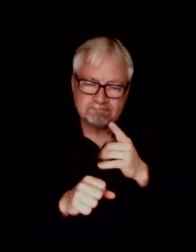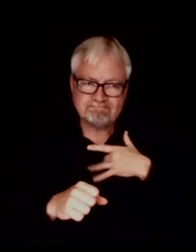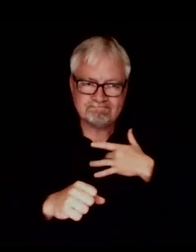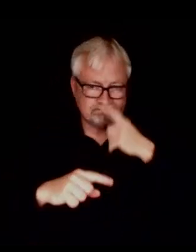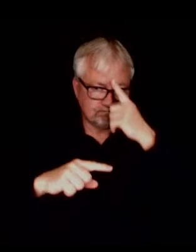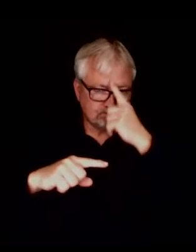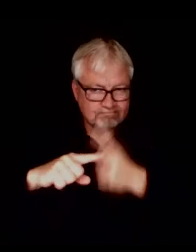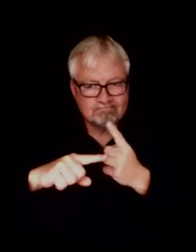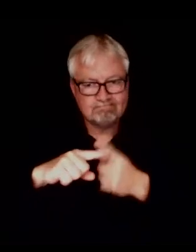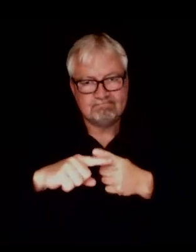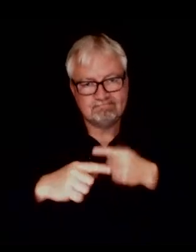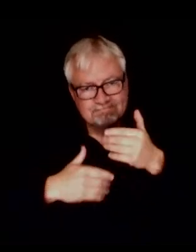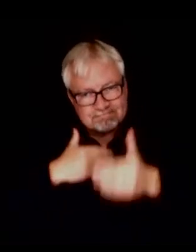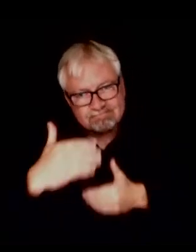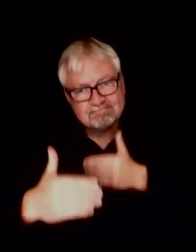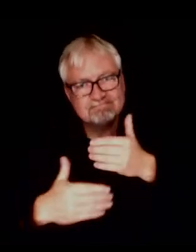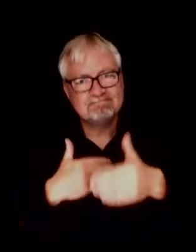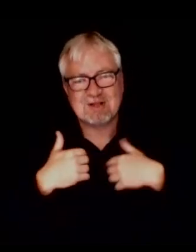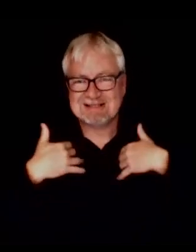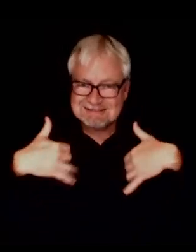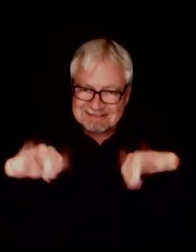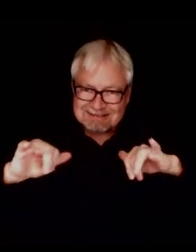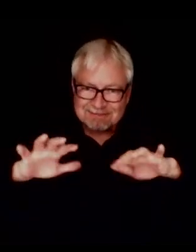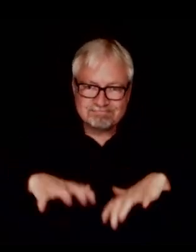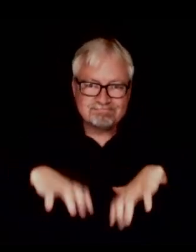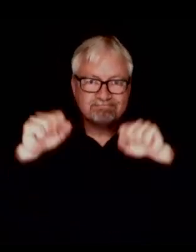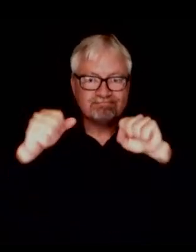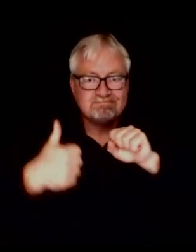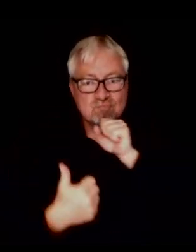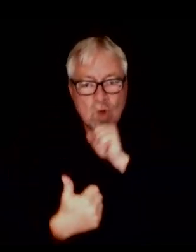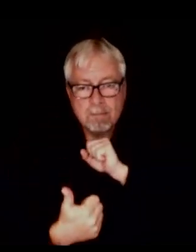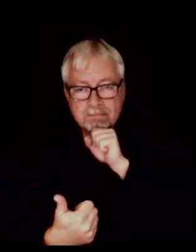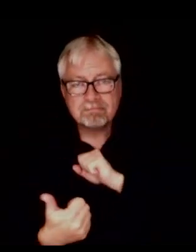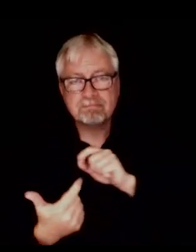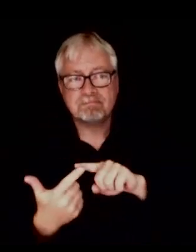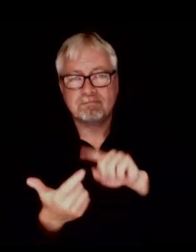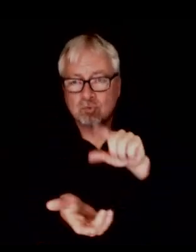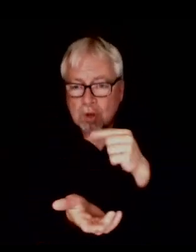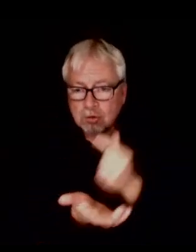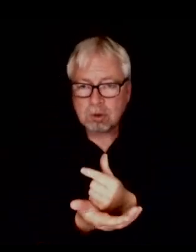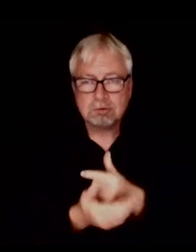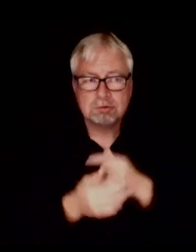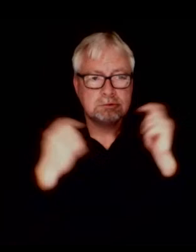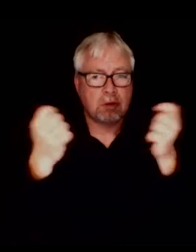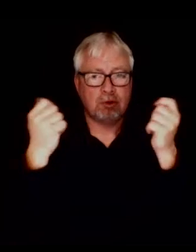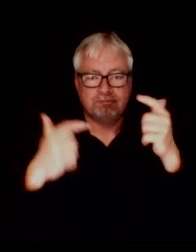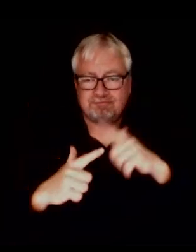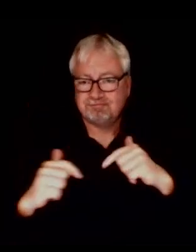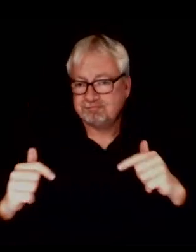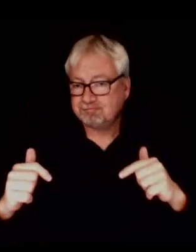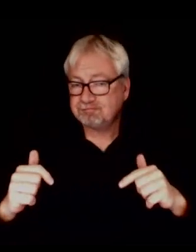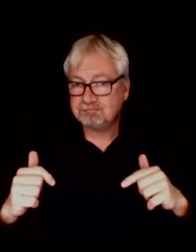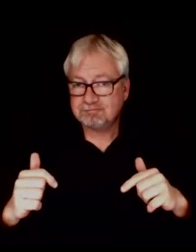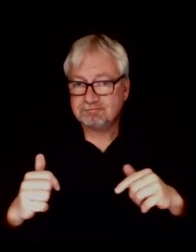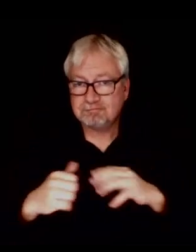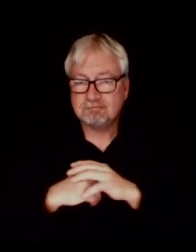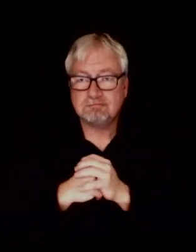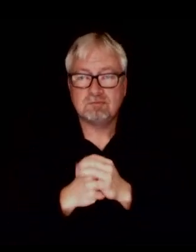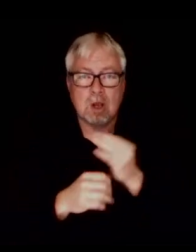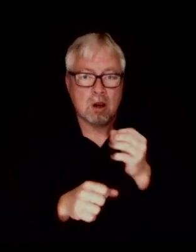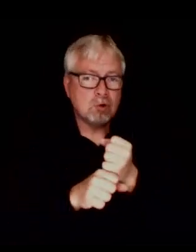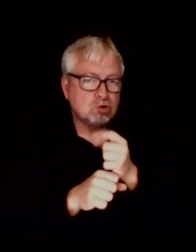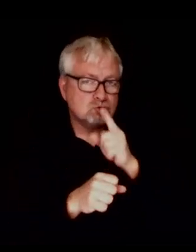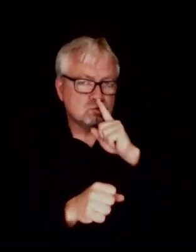like proms and graduation and all of the other things that come with moving from one grade level to the next or being able to graduate from high